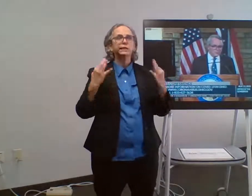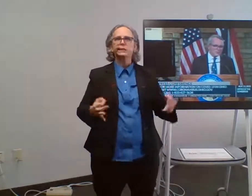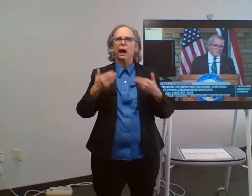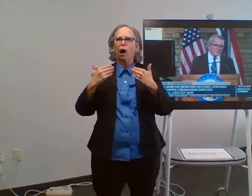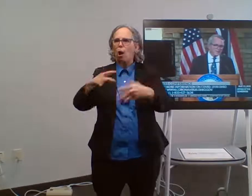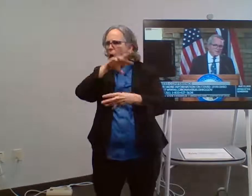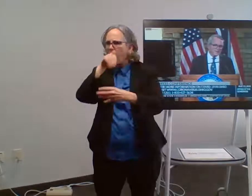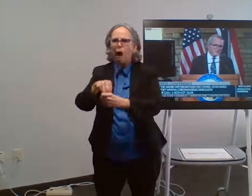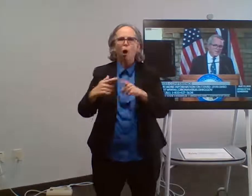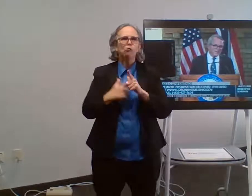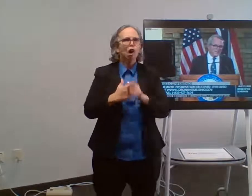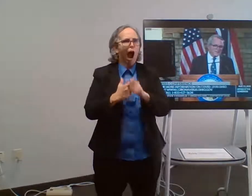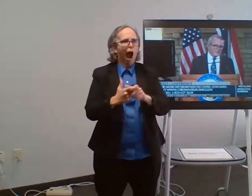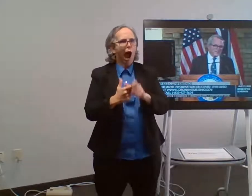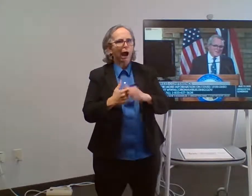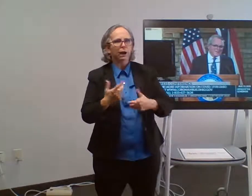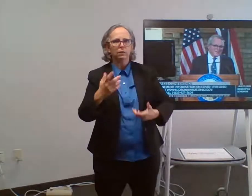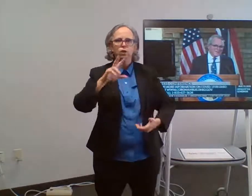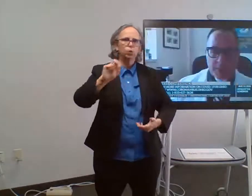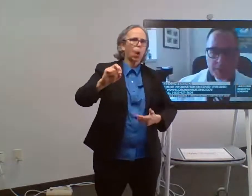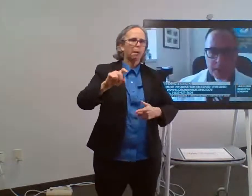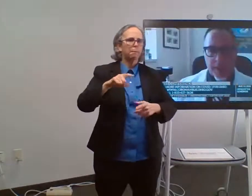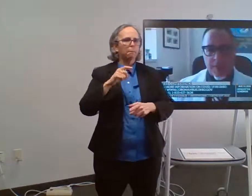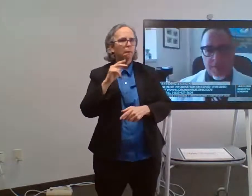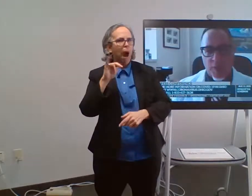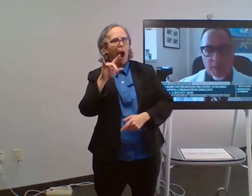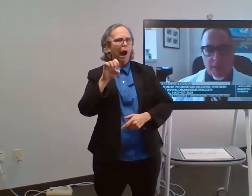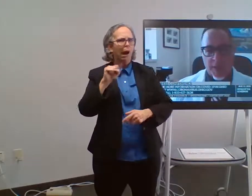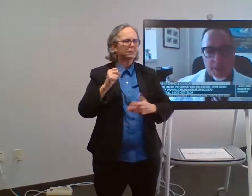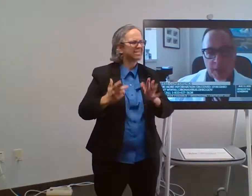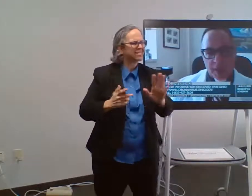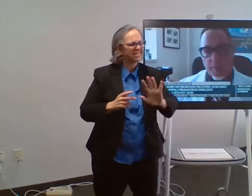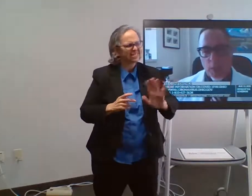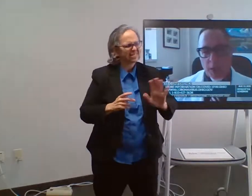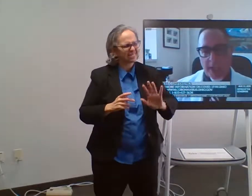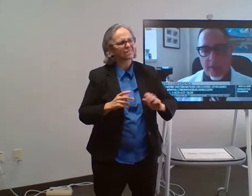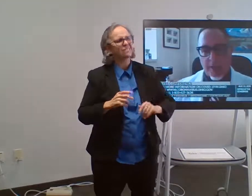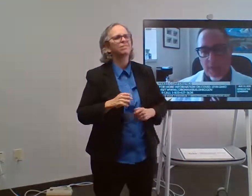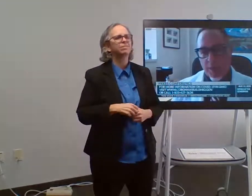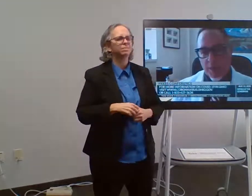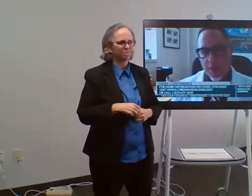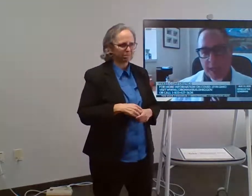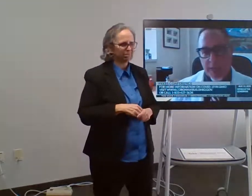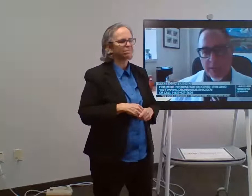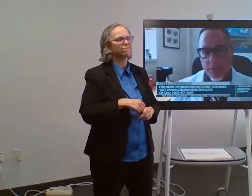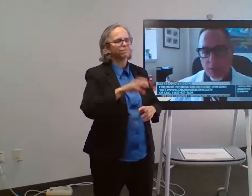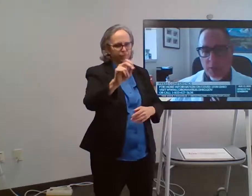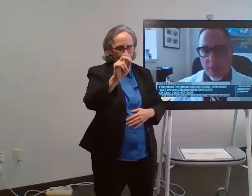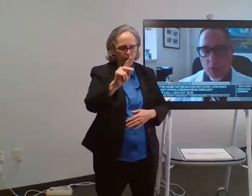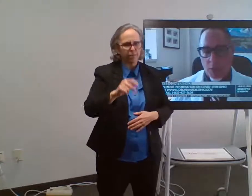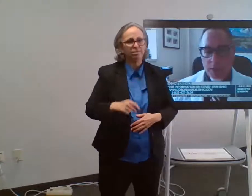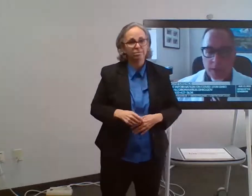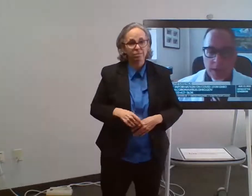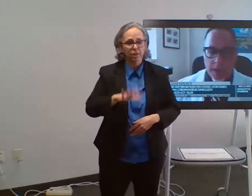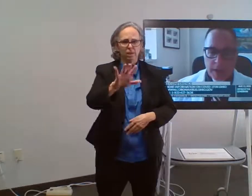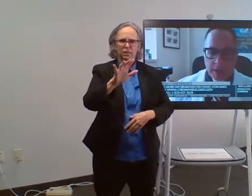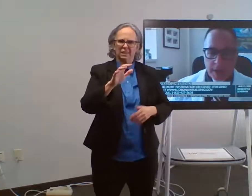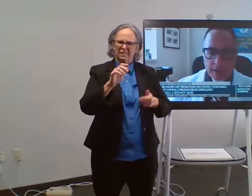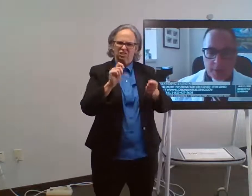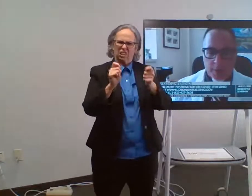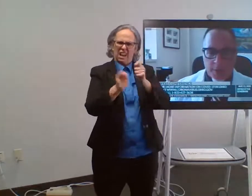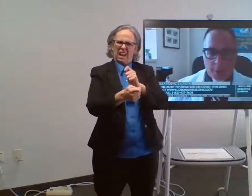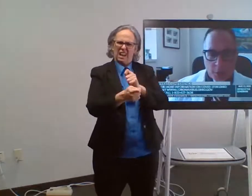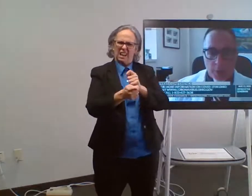going to do? Yeah, I mean, I think this again is evolving, as you pointed out, evolving science, and we're learning more.